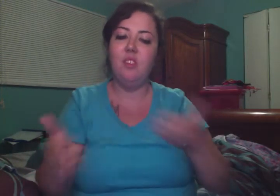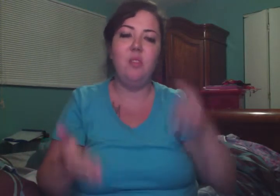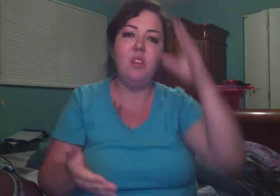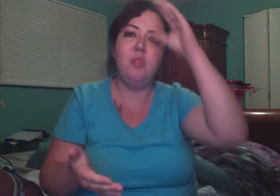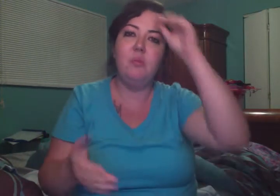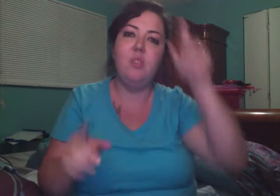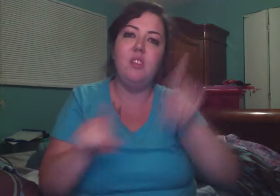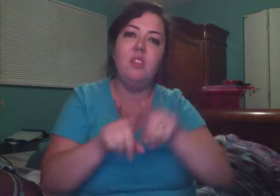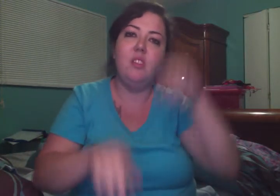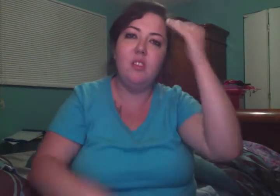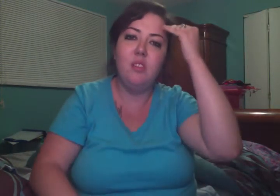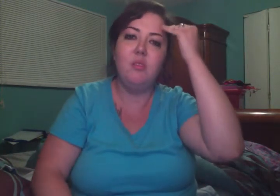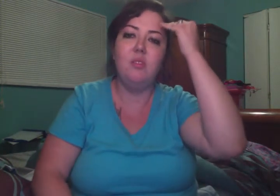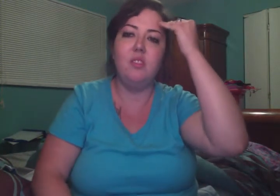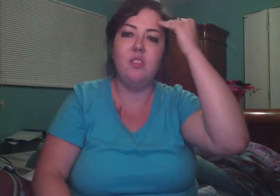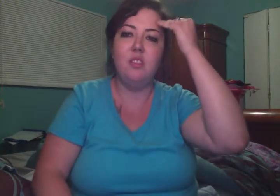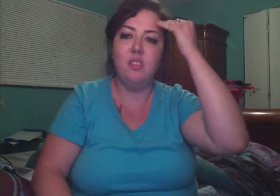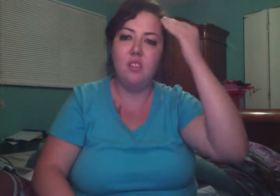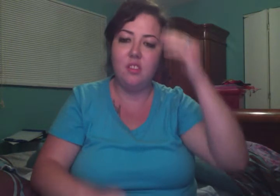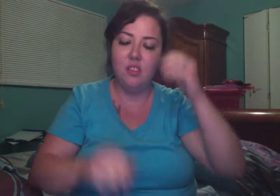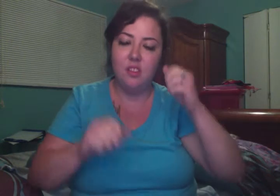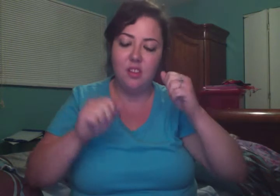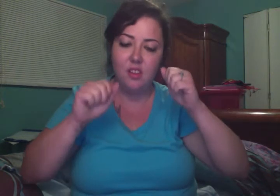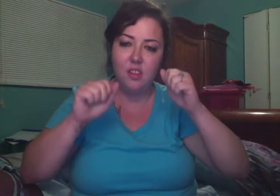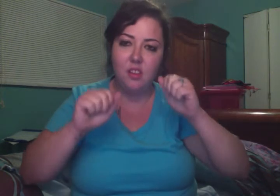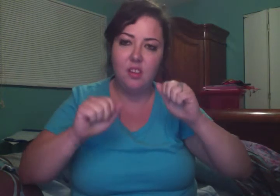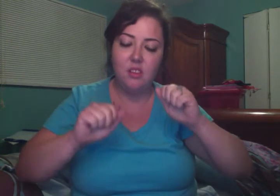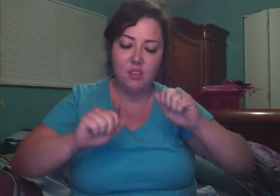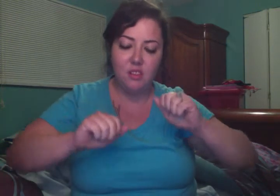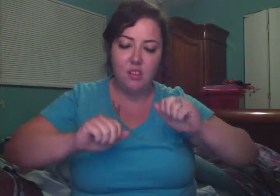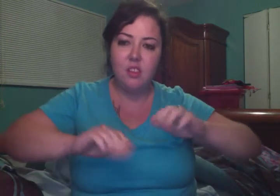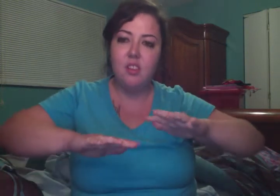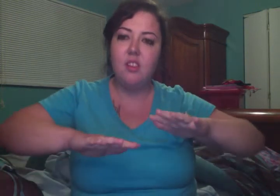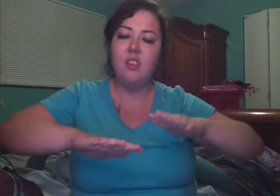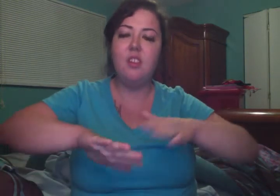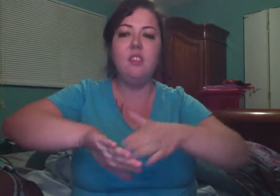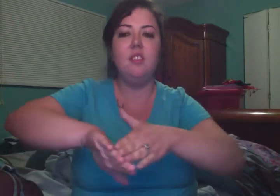What a brother knows, slow motion, see me.